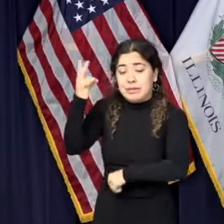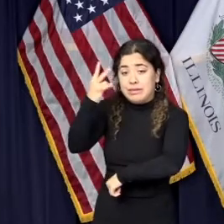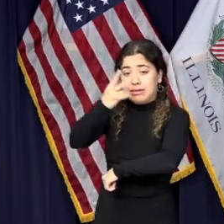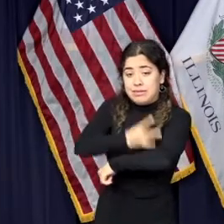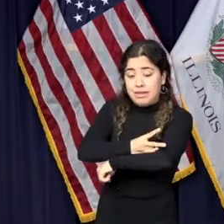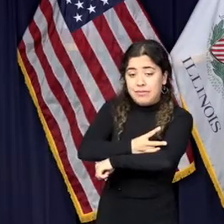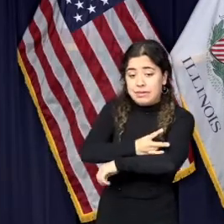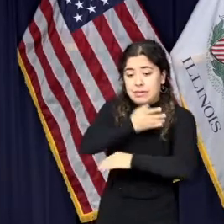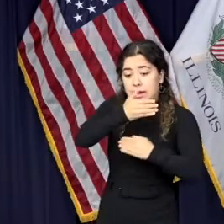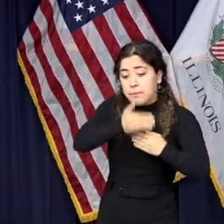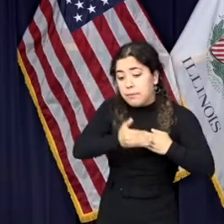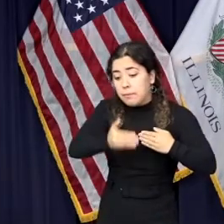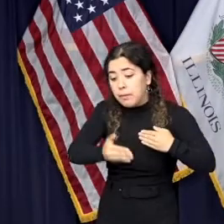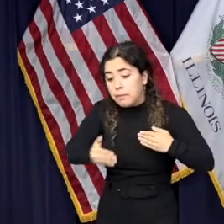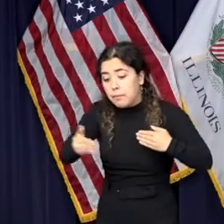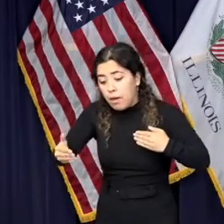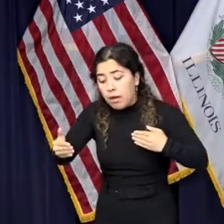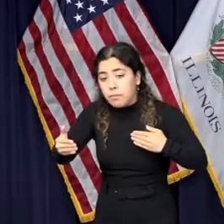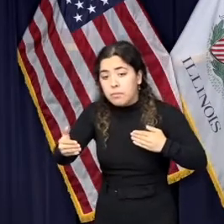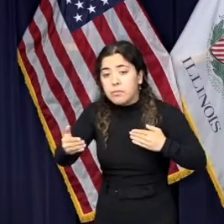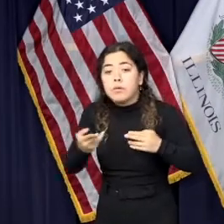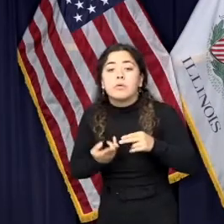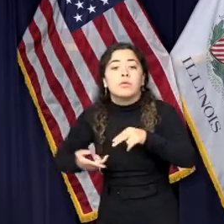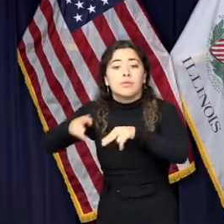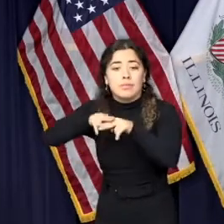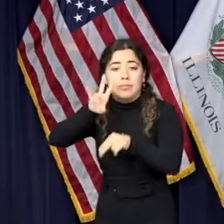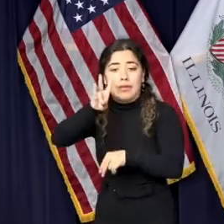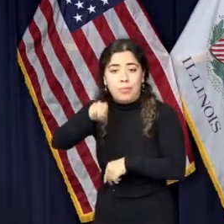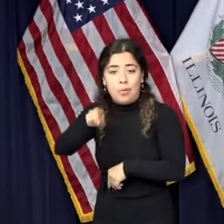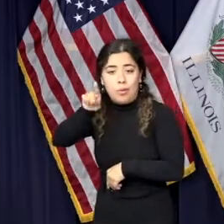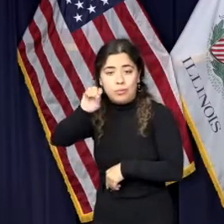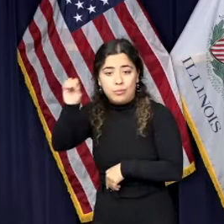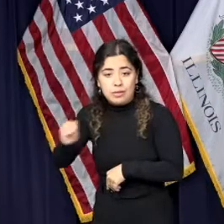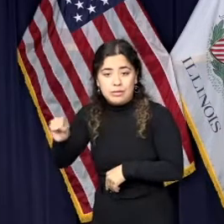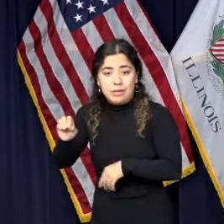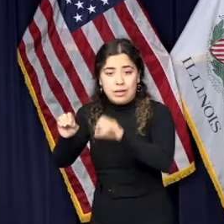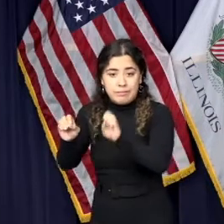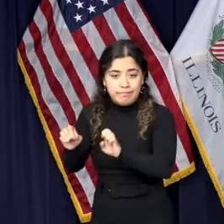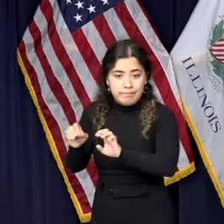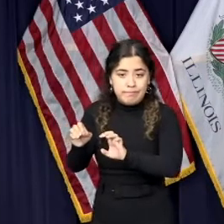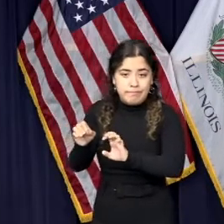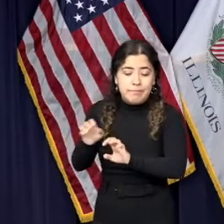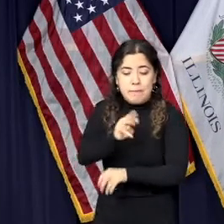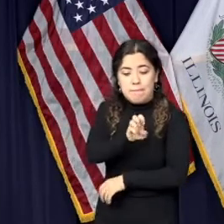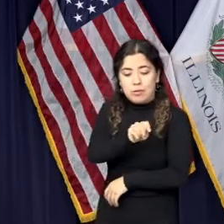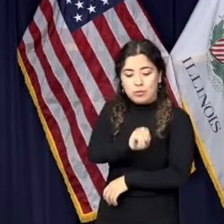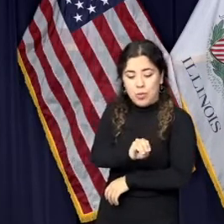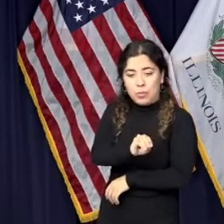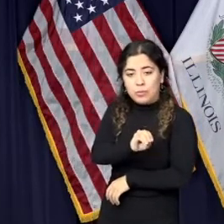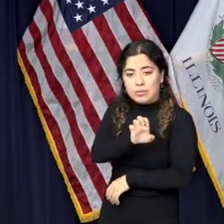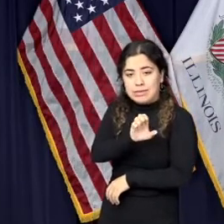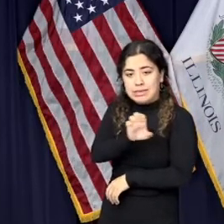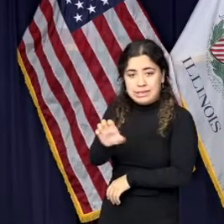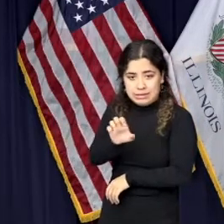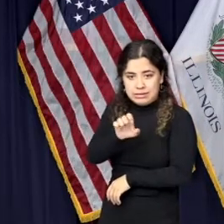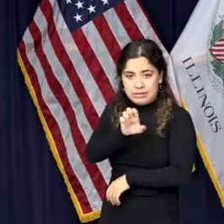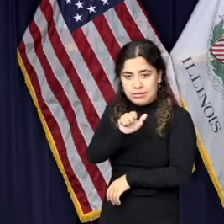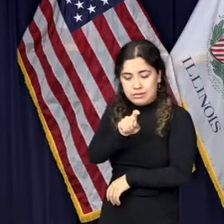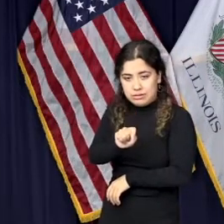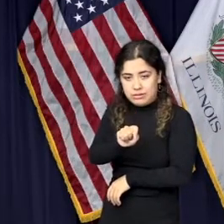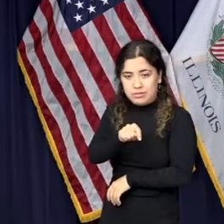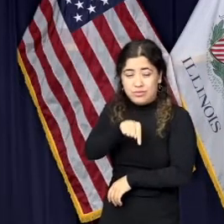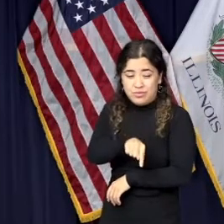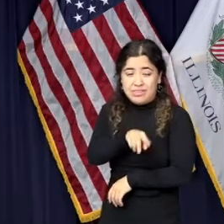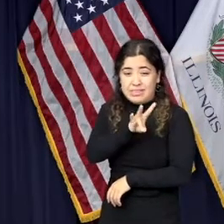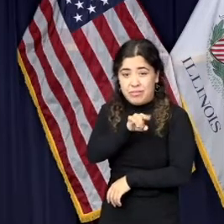of 7.1% in Metro East, Metro East is now at 7.8%. And last